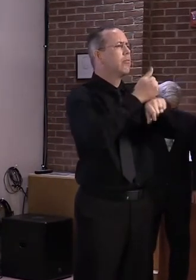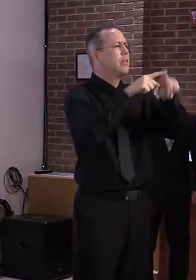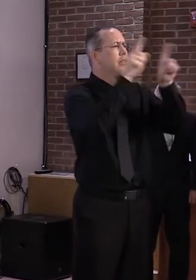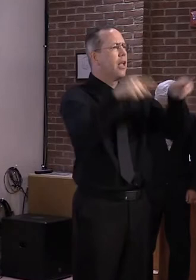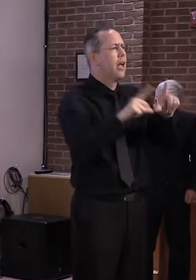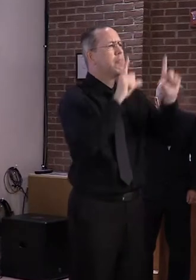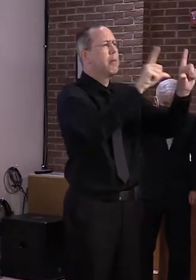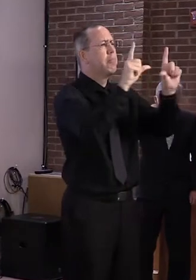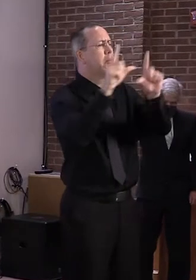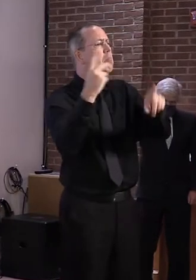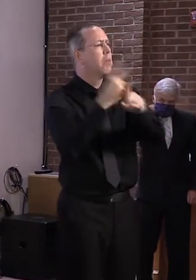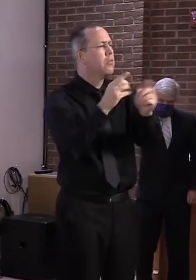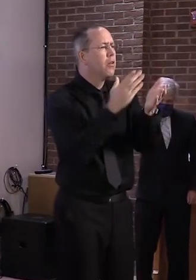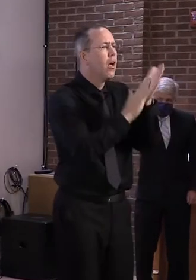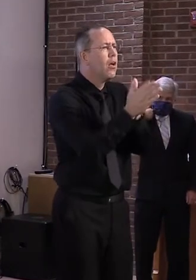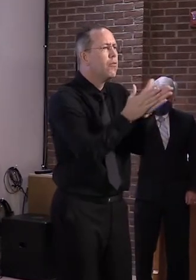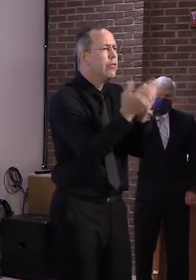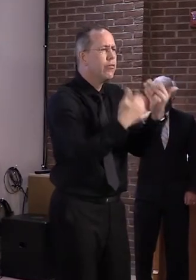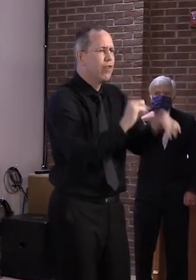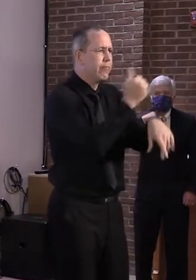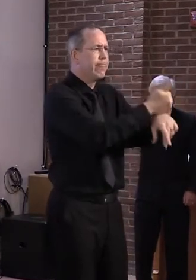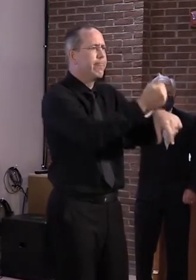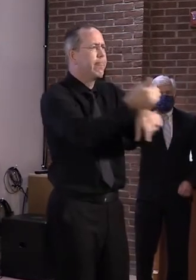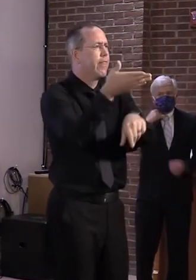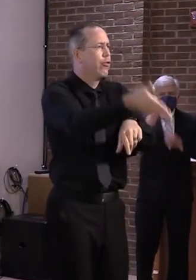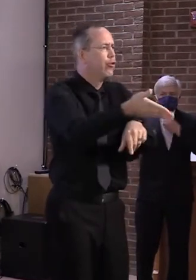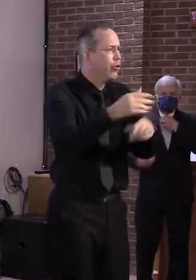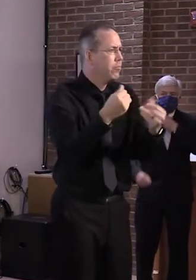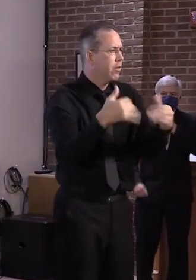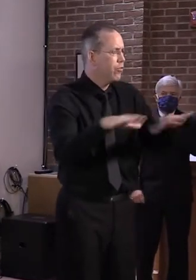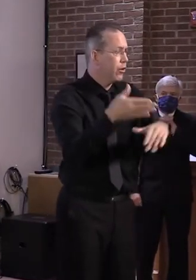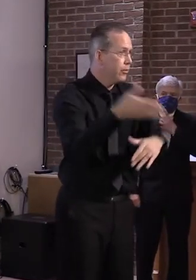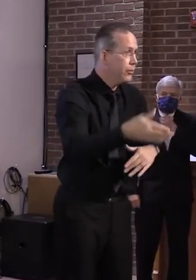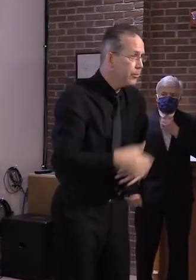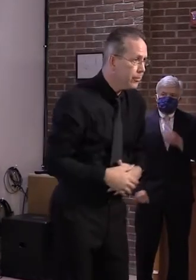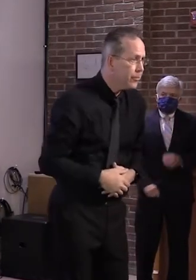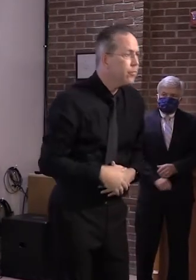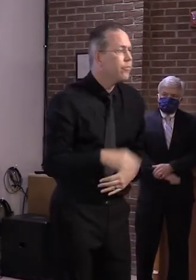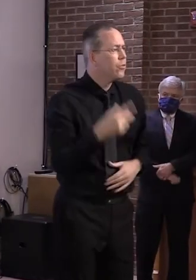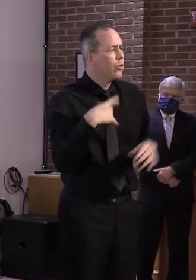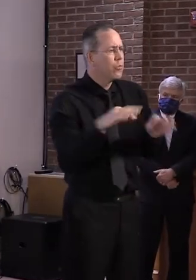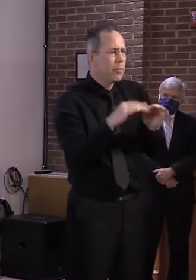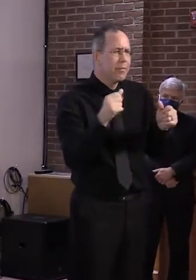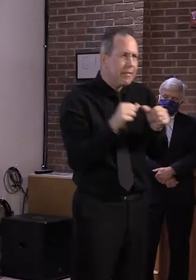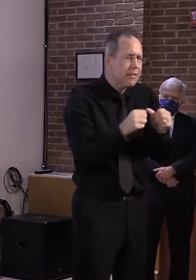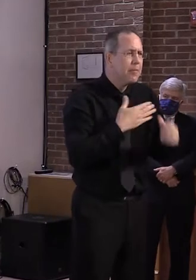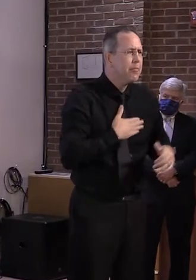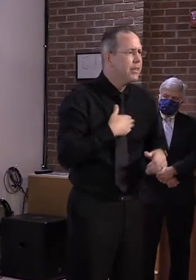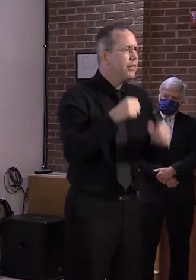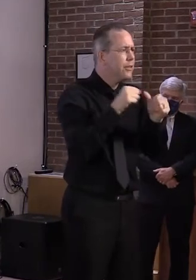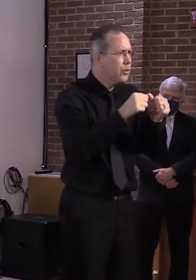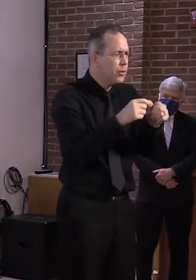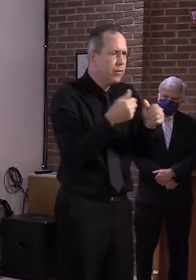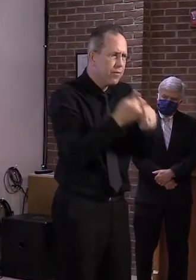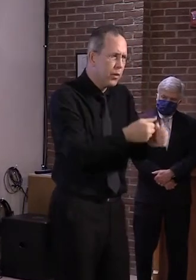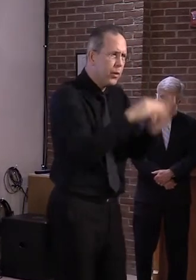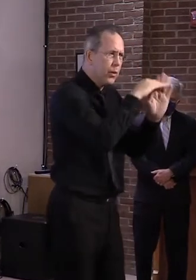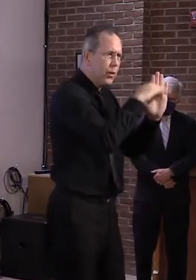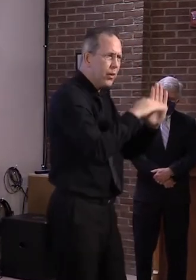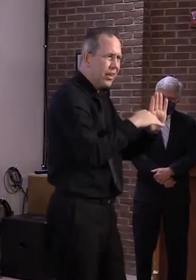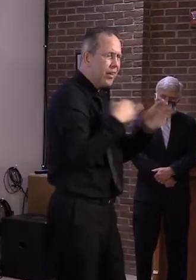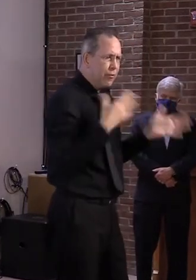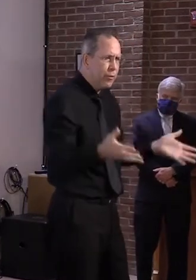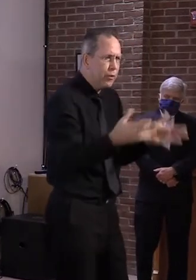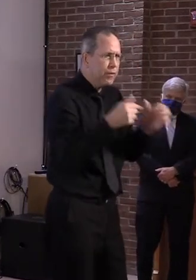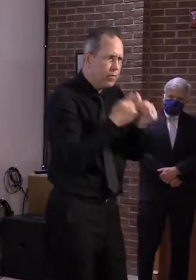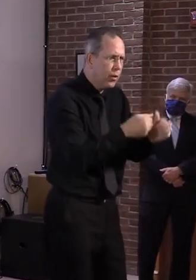In closing, I just want to remind everyone how important it is to continue to follow our health guidance. Vermonters have done a great